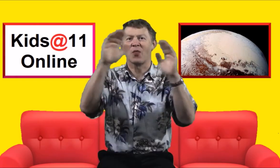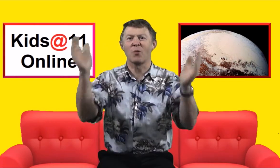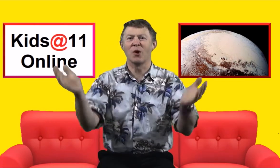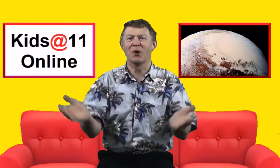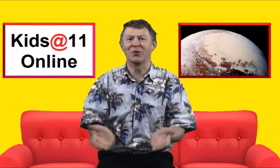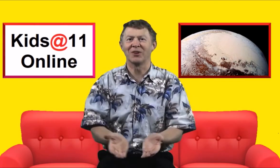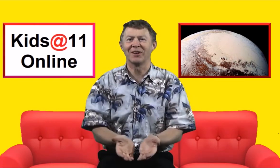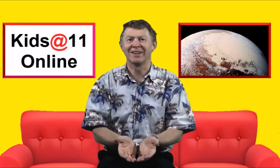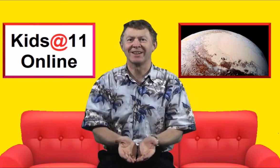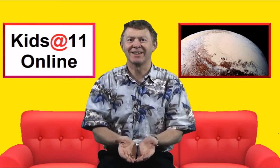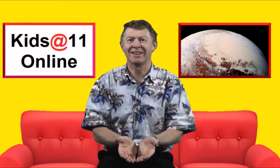the world.